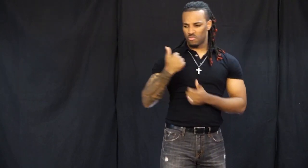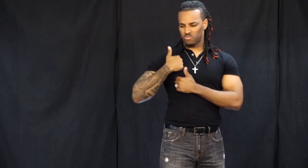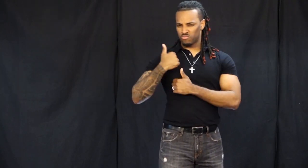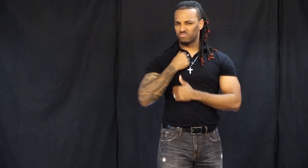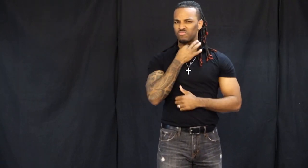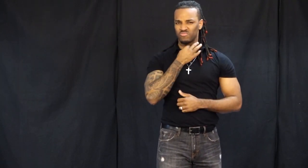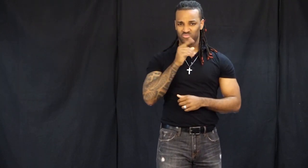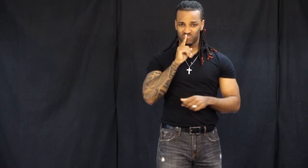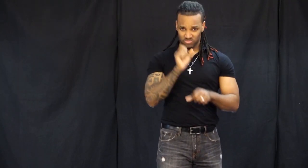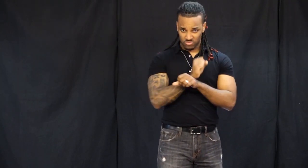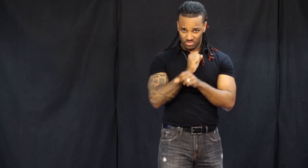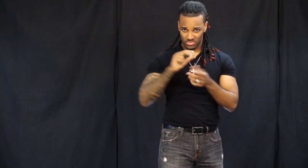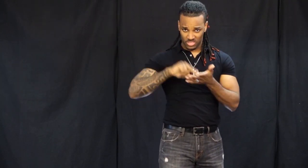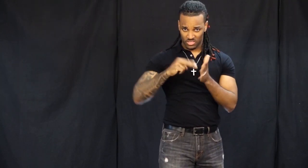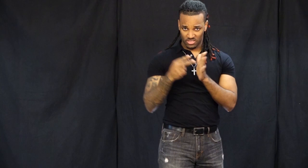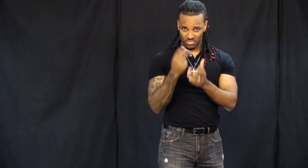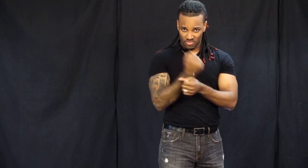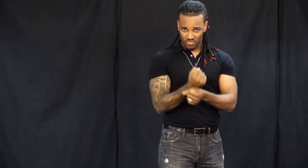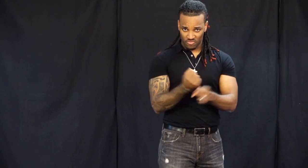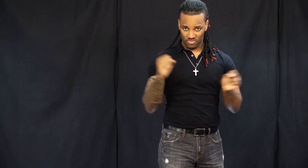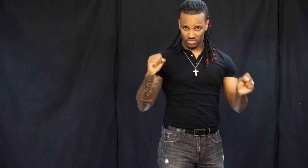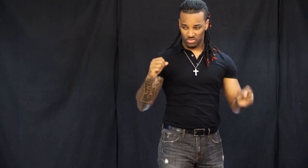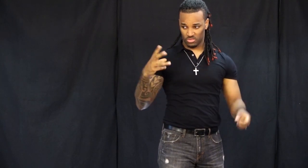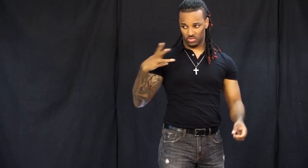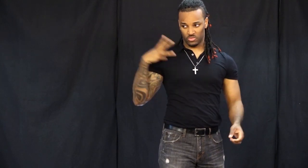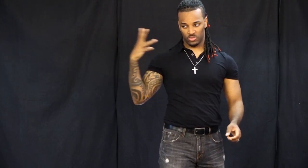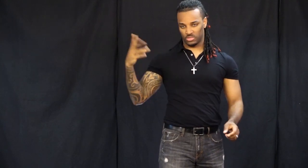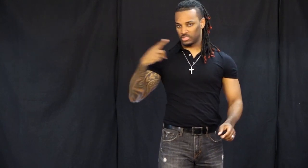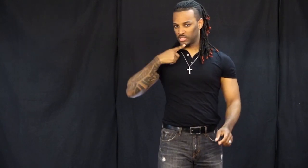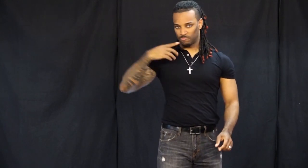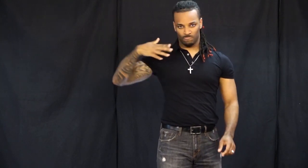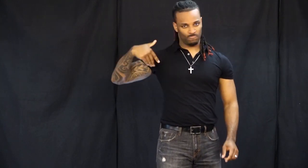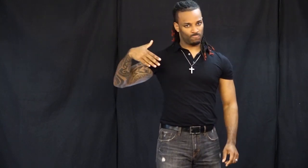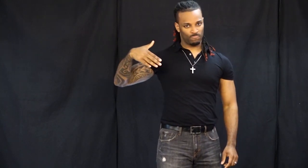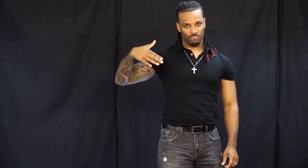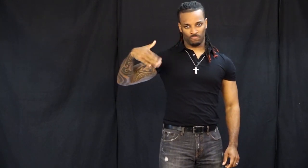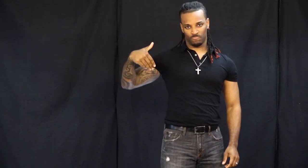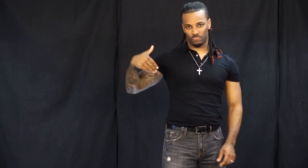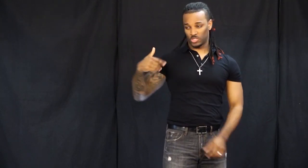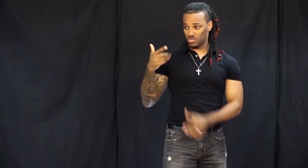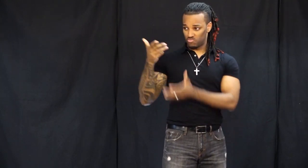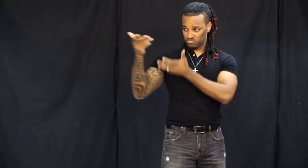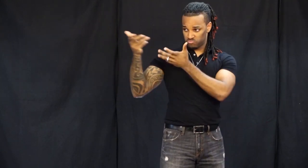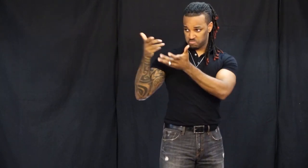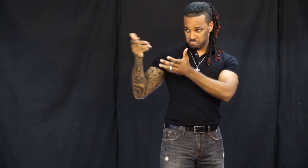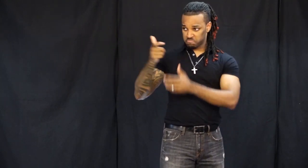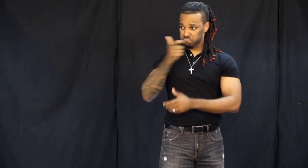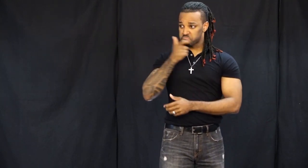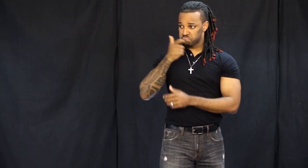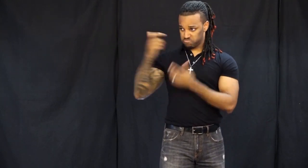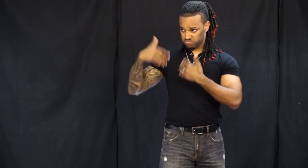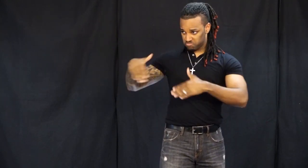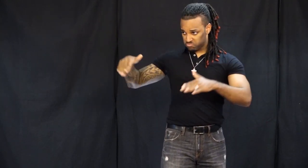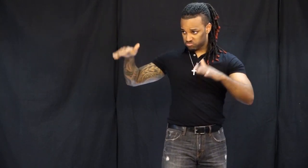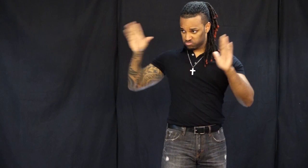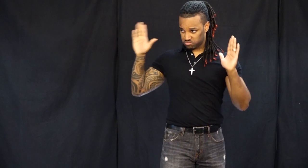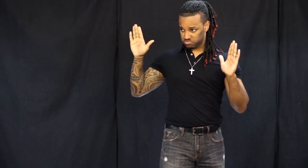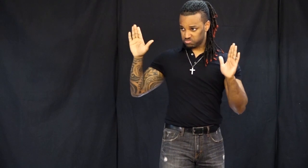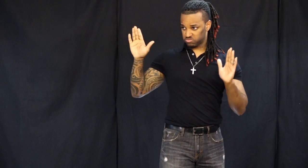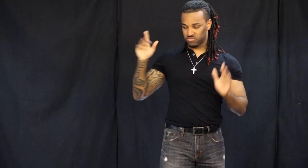wonder alike if this really means freedom. Not yet. We negotiate the terms of surrender. I see George